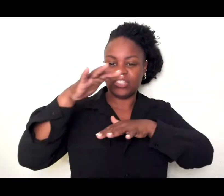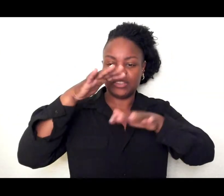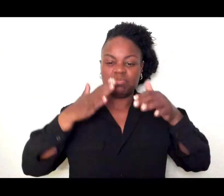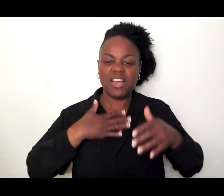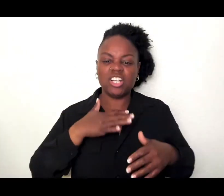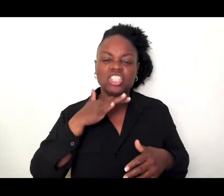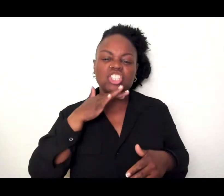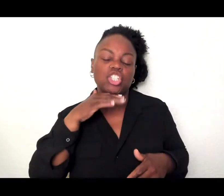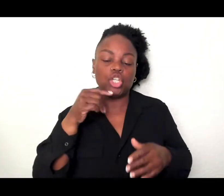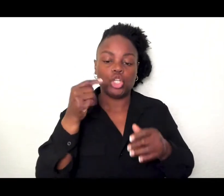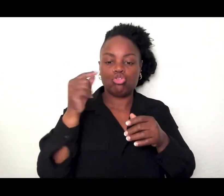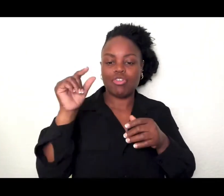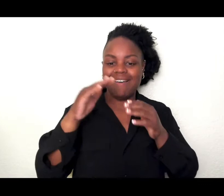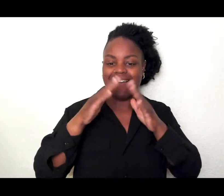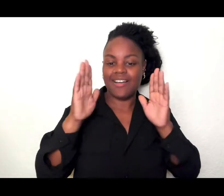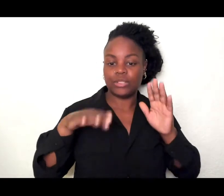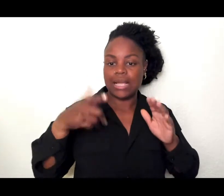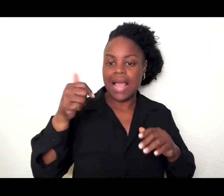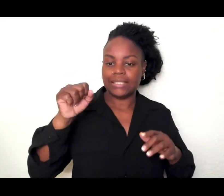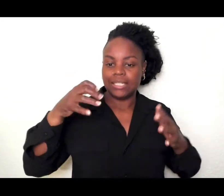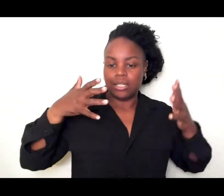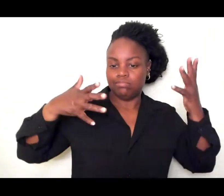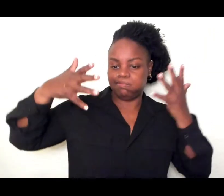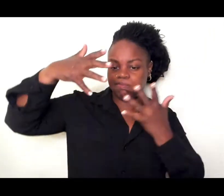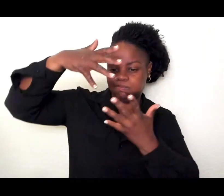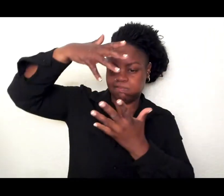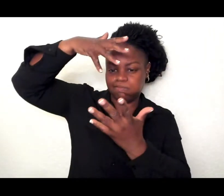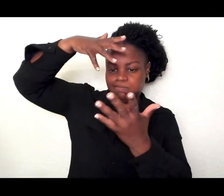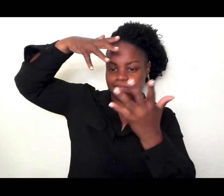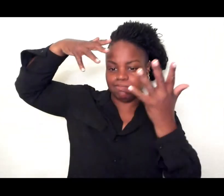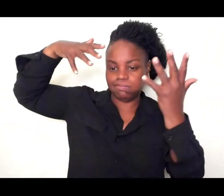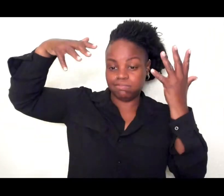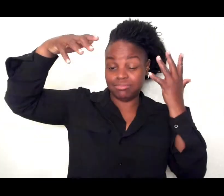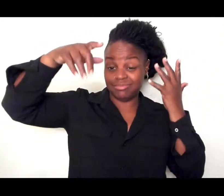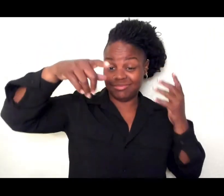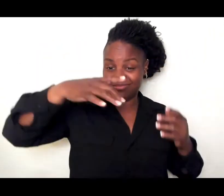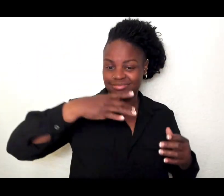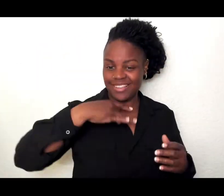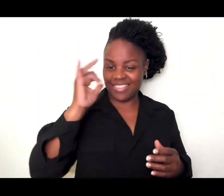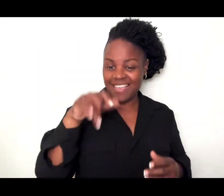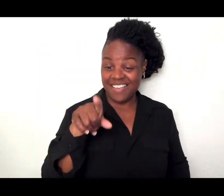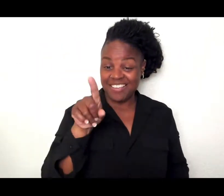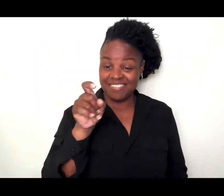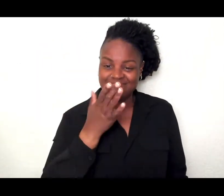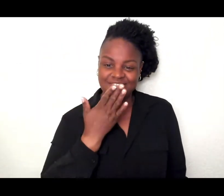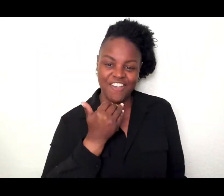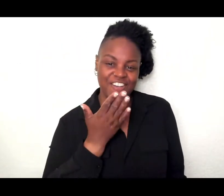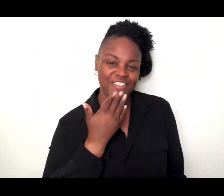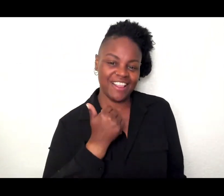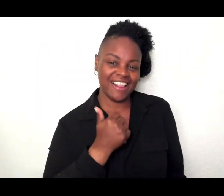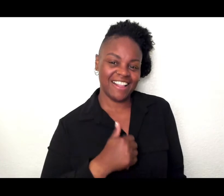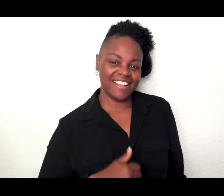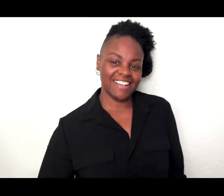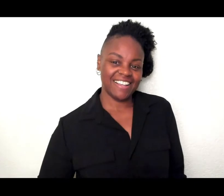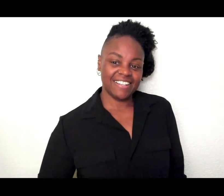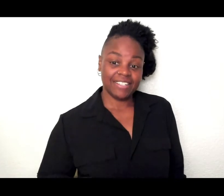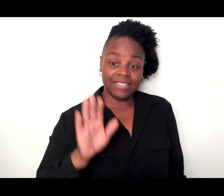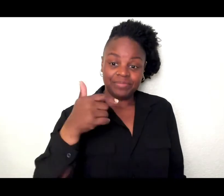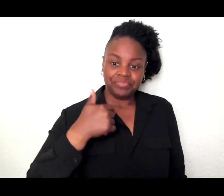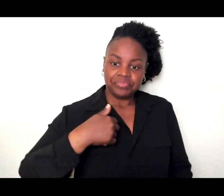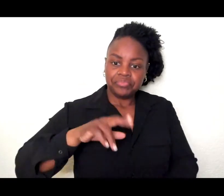atmosphere with my dirty greenhouse gases. You would like that, wouldn't you, darling? I'm